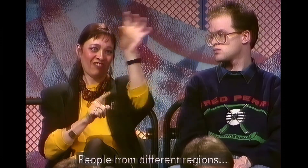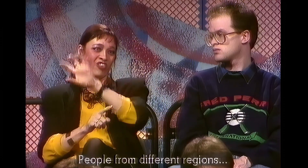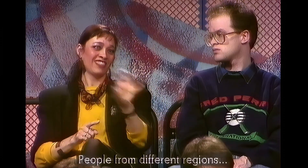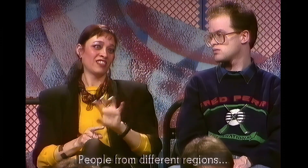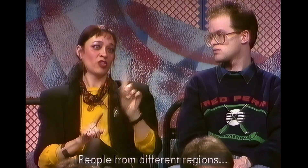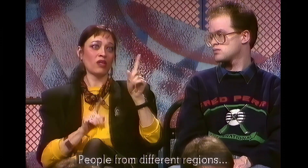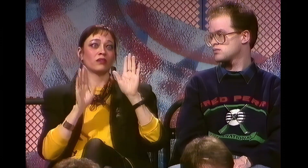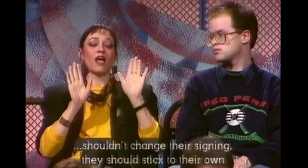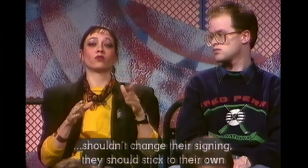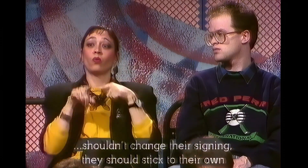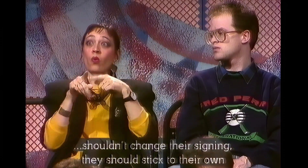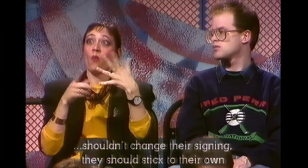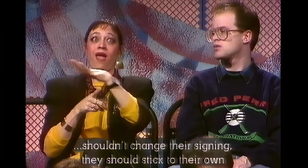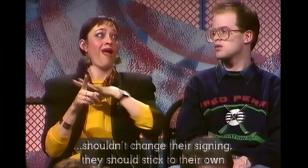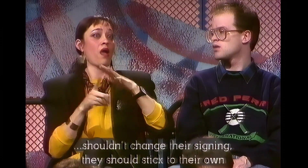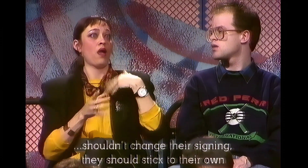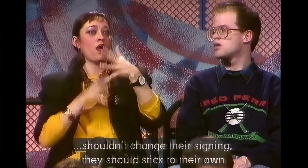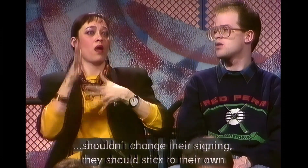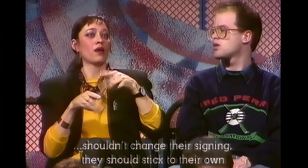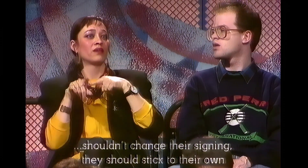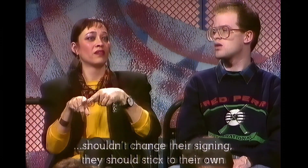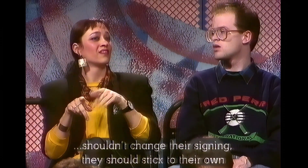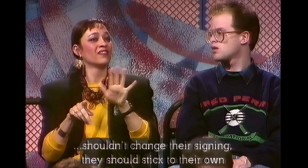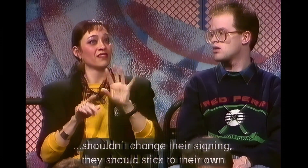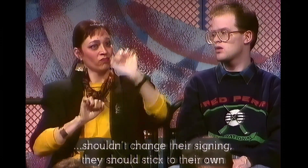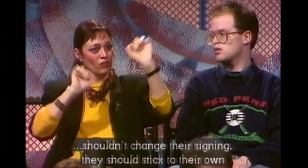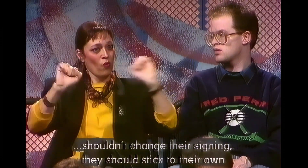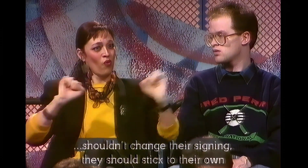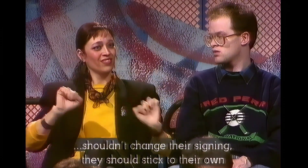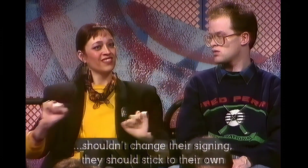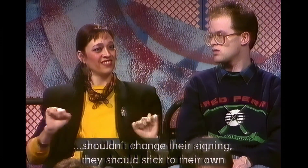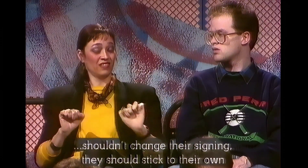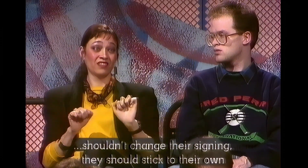different regions shouldn't feel they have to change their signing to suit the region. They should stick to their own.